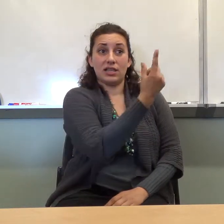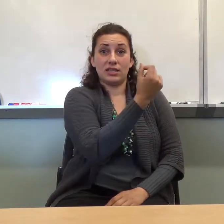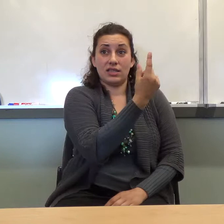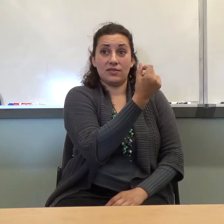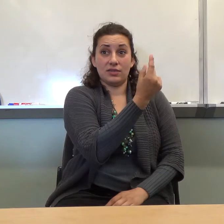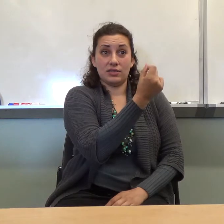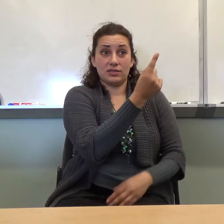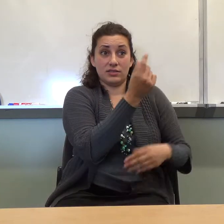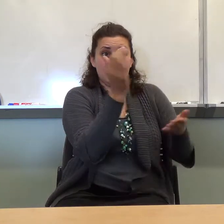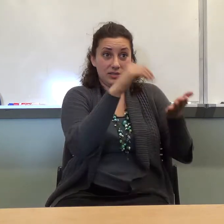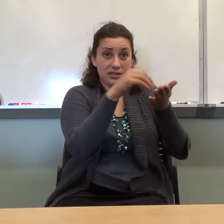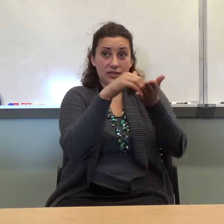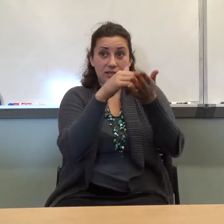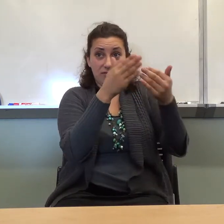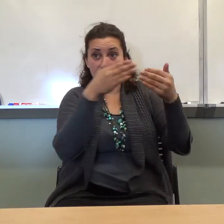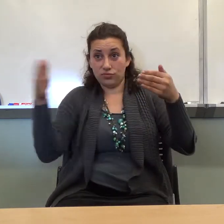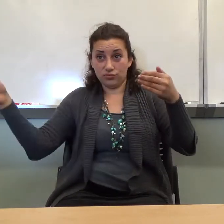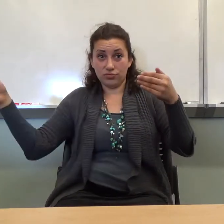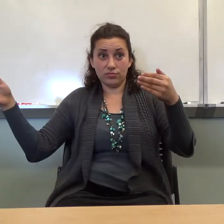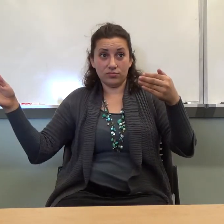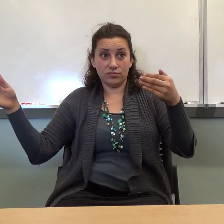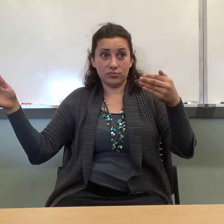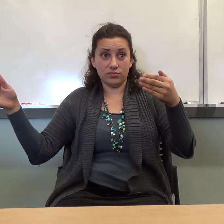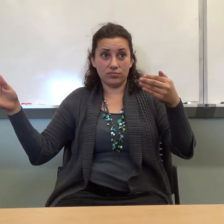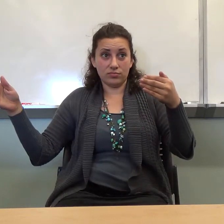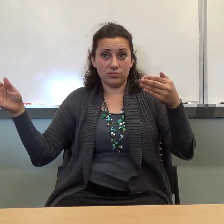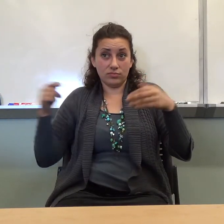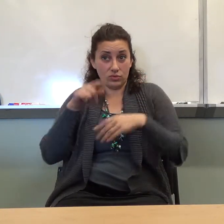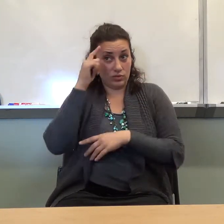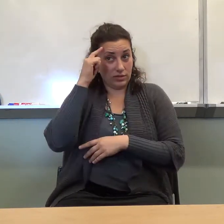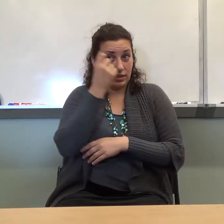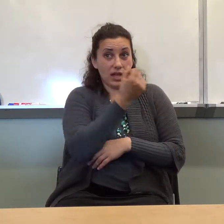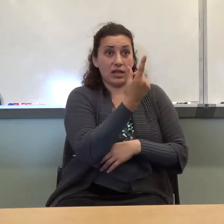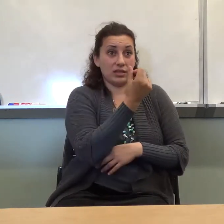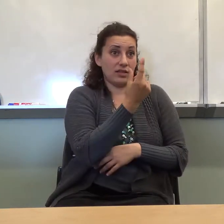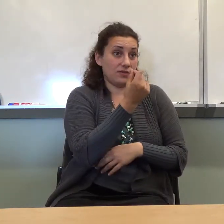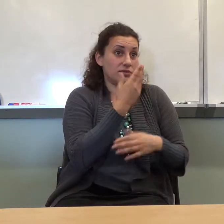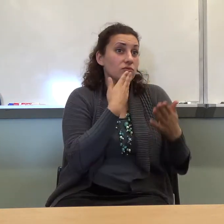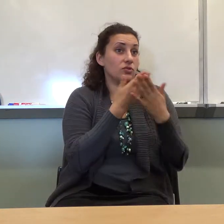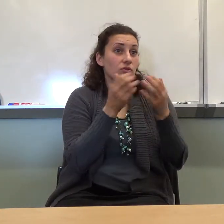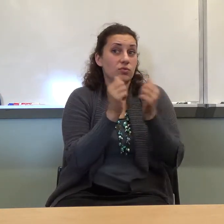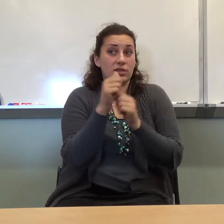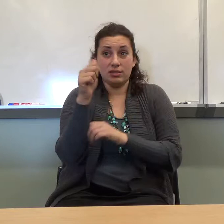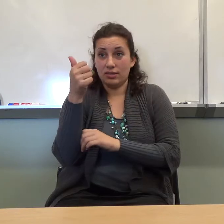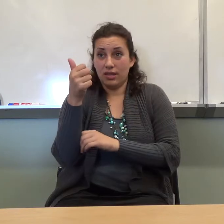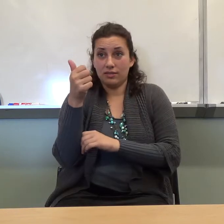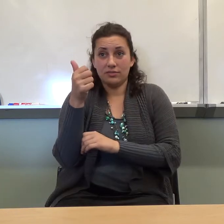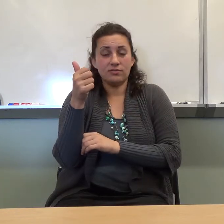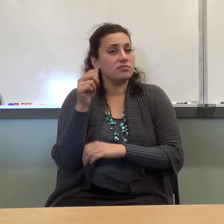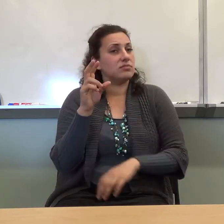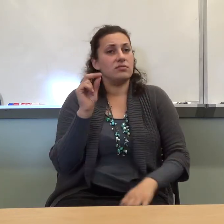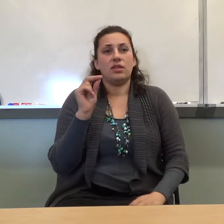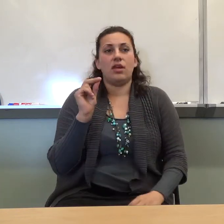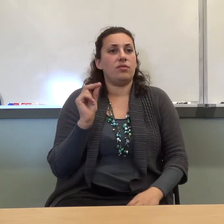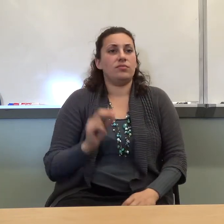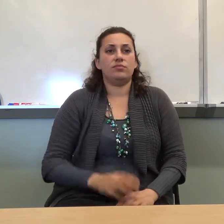do you think? Most likely. Does 11 play well with 10? No, it does not. Yes, this is going to